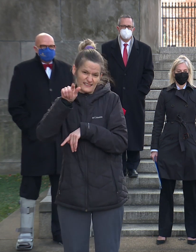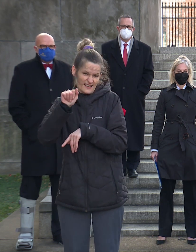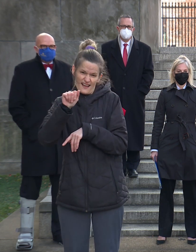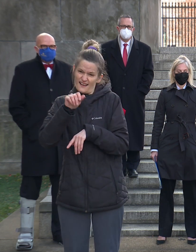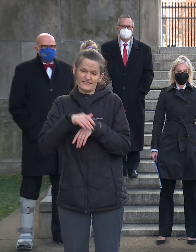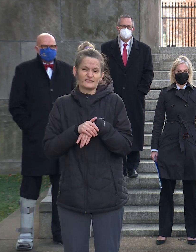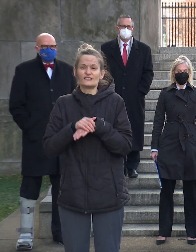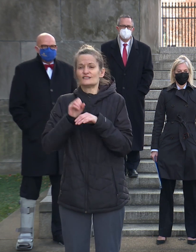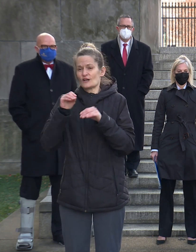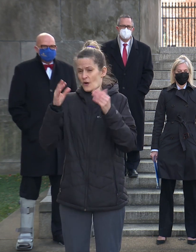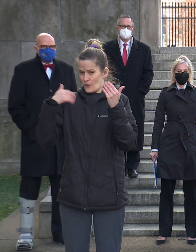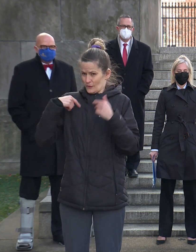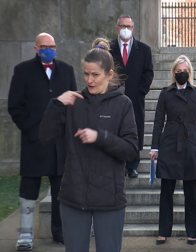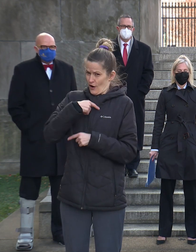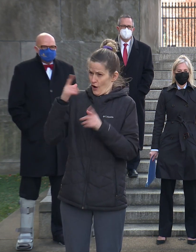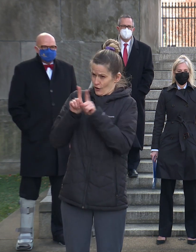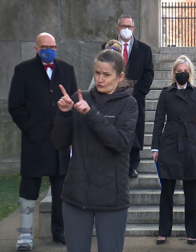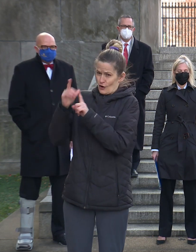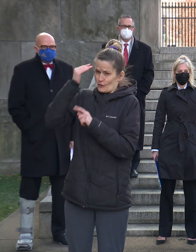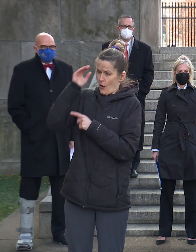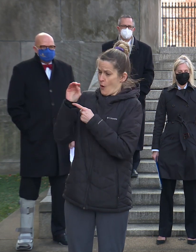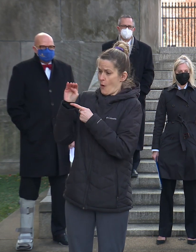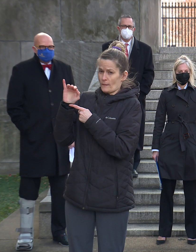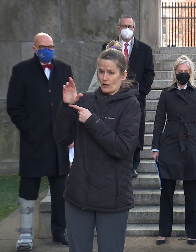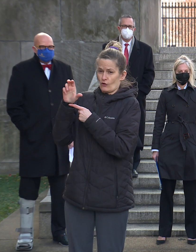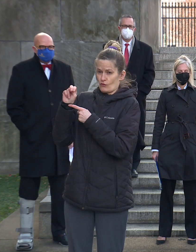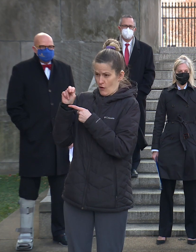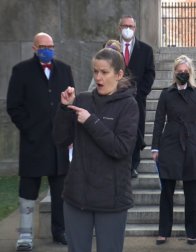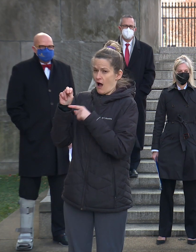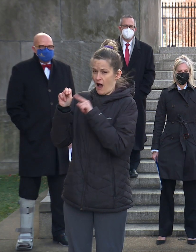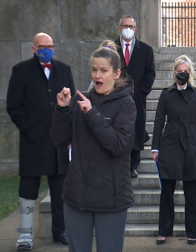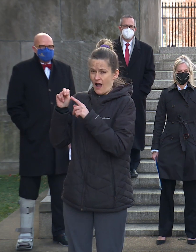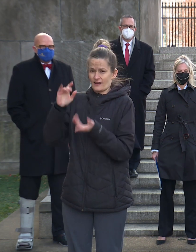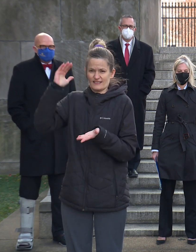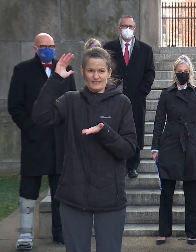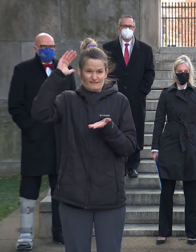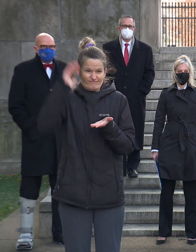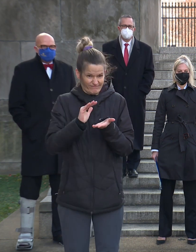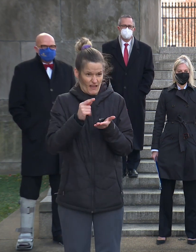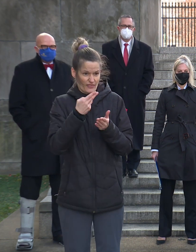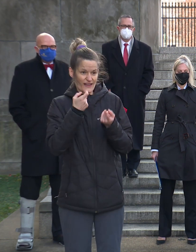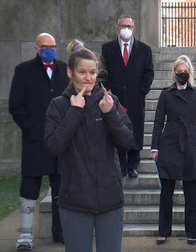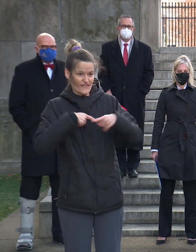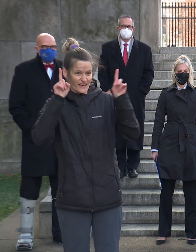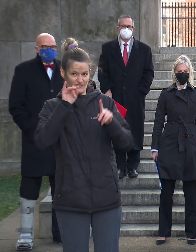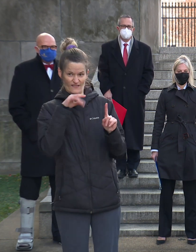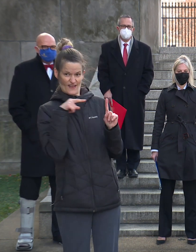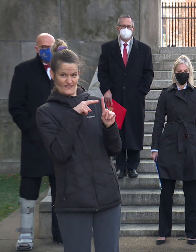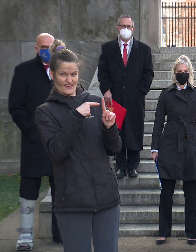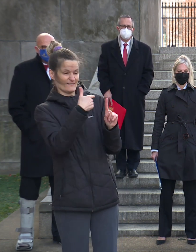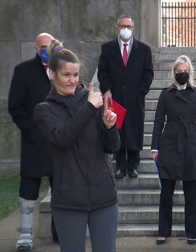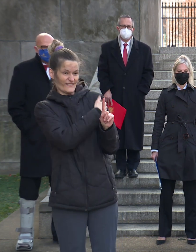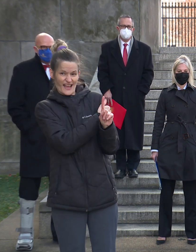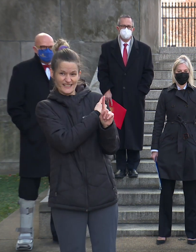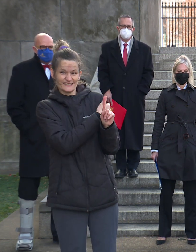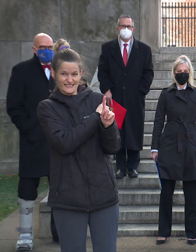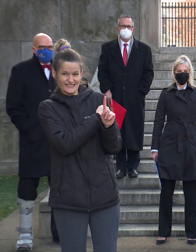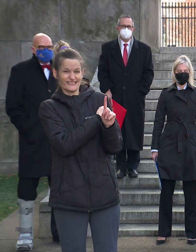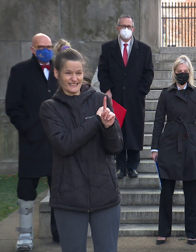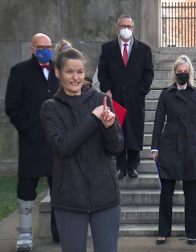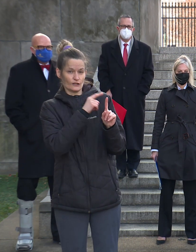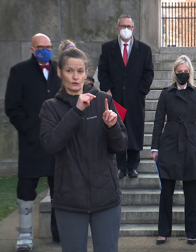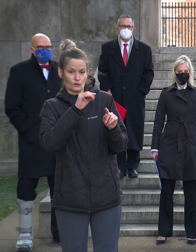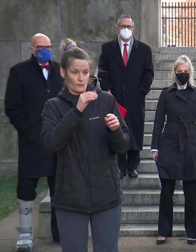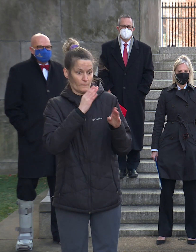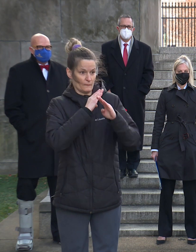variant seems to decrease the efficacy of the vaccine in preventing COVID-19 infections. However, getting both doses of the